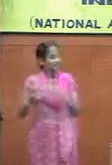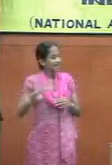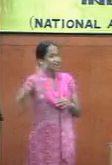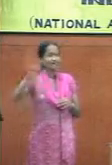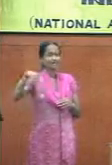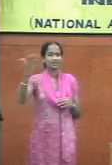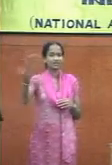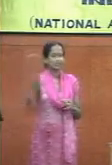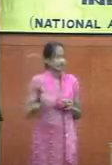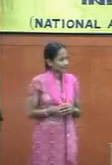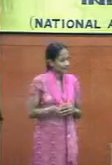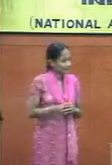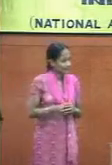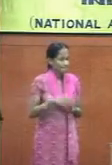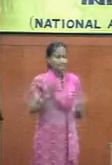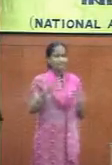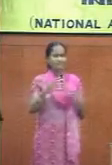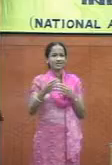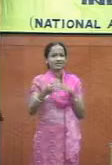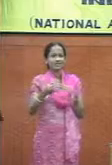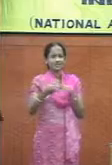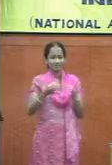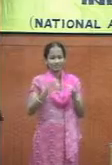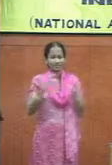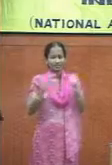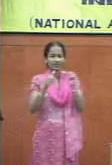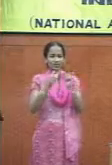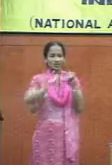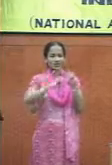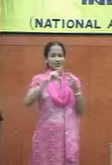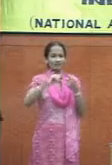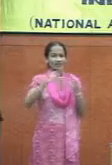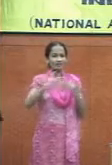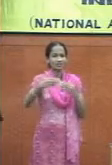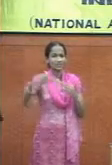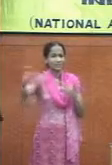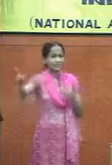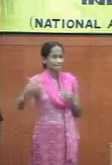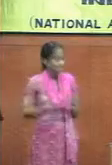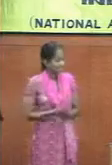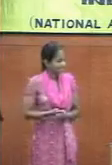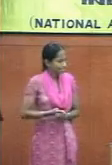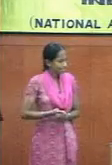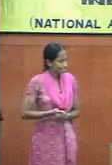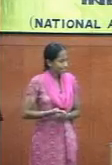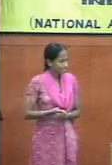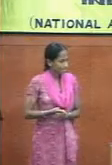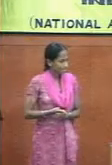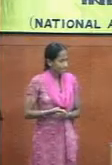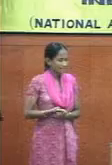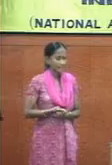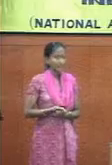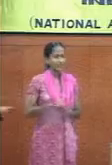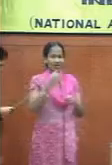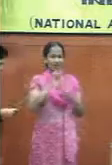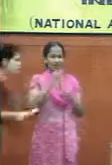and the execution will happen in the normal course. If the person does not comply, he can be given free board and lodging by the